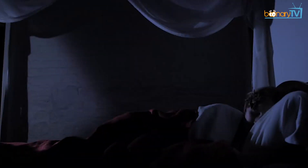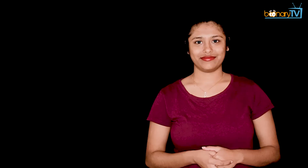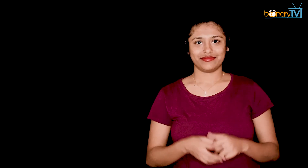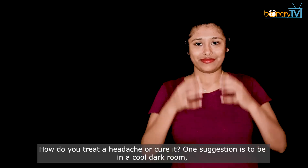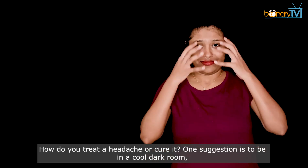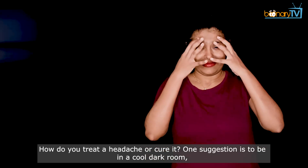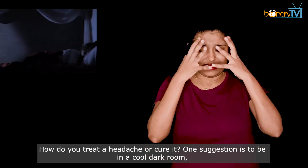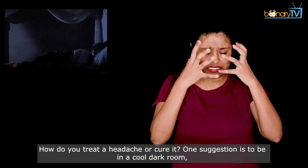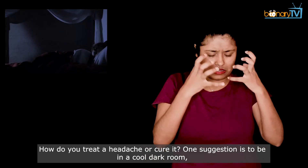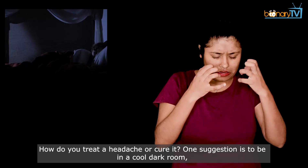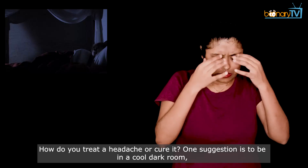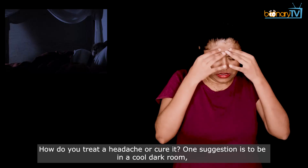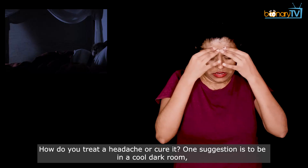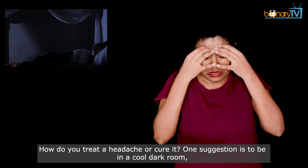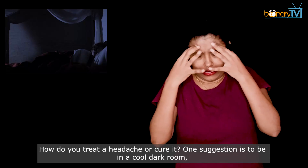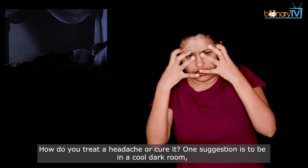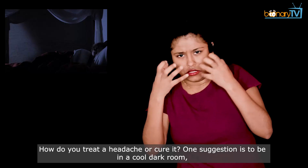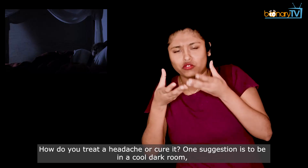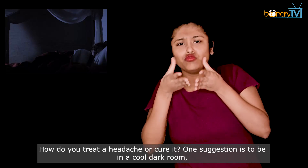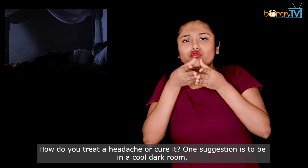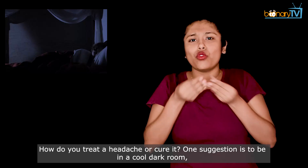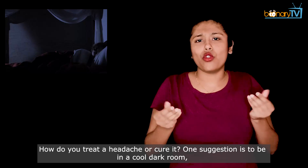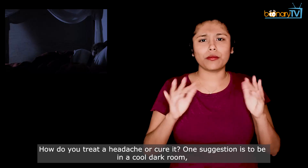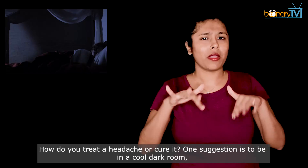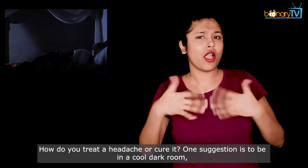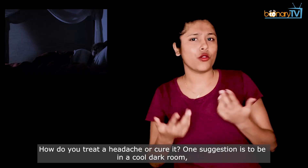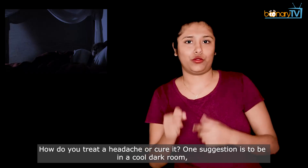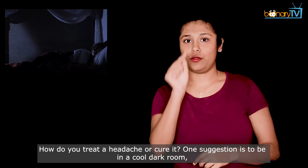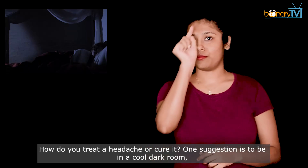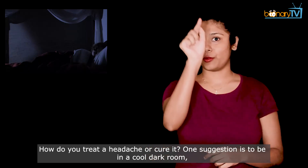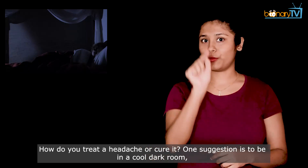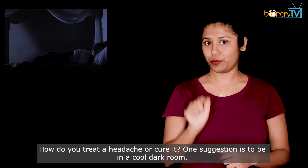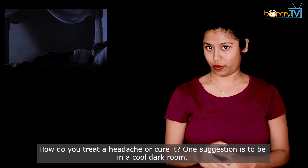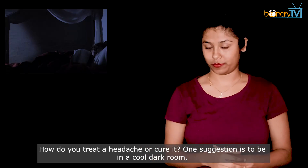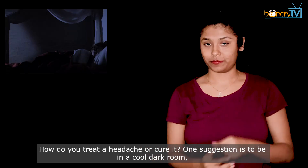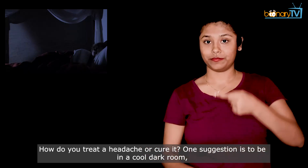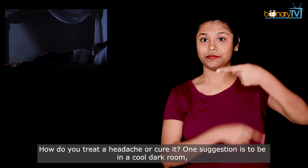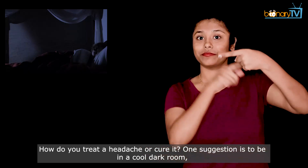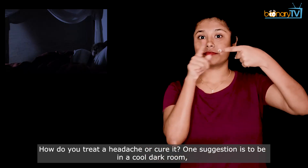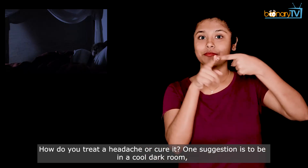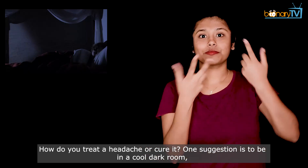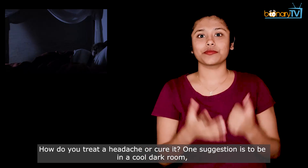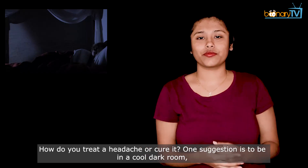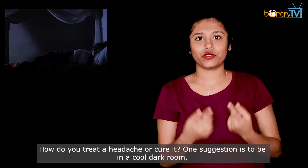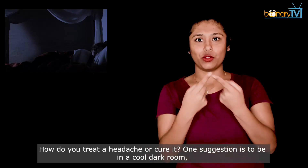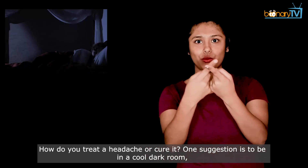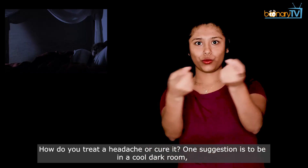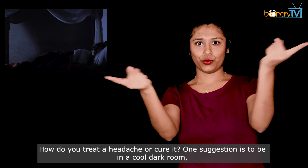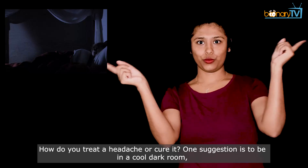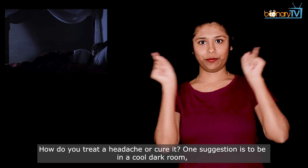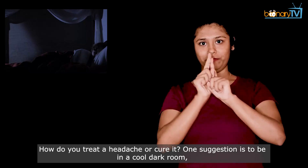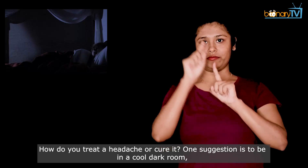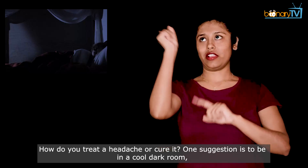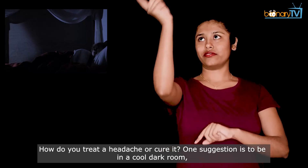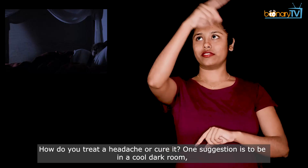How do you treat a headache or cure it? One suggestion is to be in a cool,